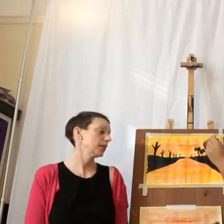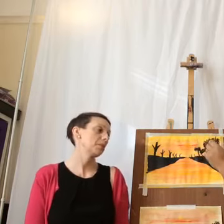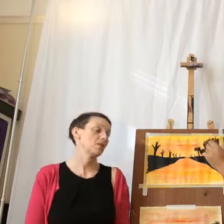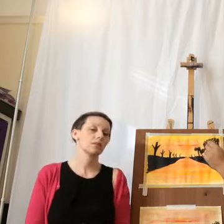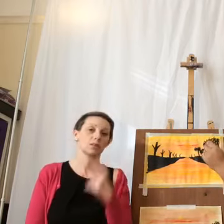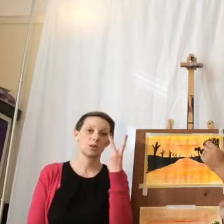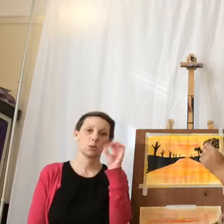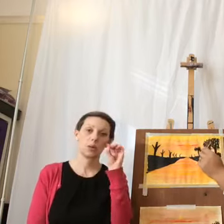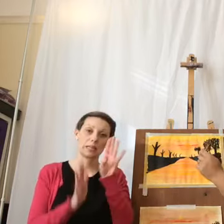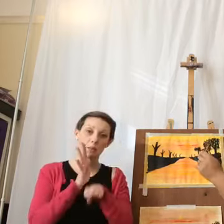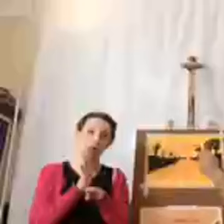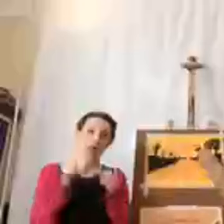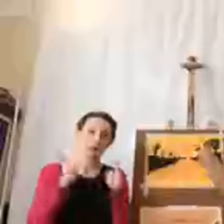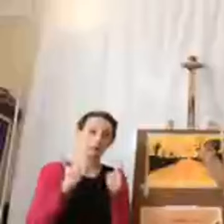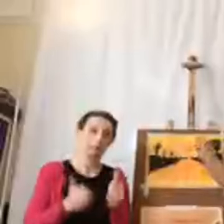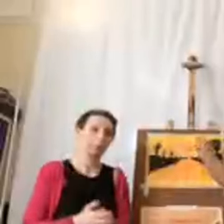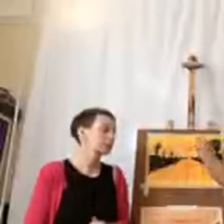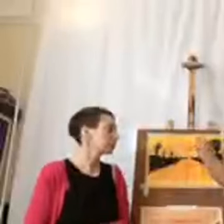20 past.